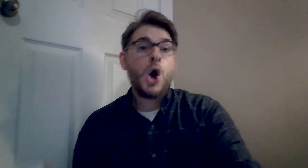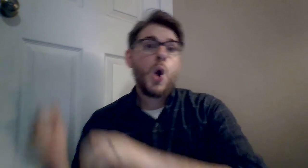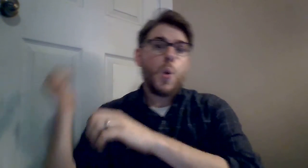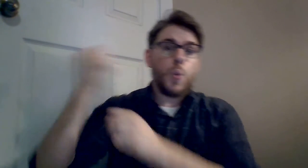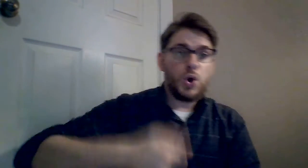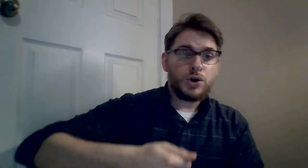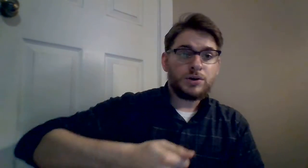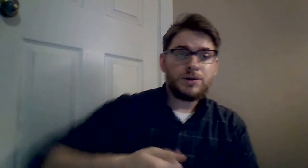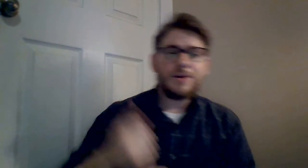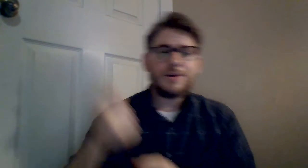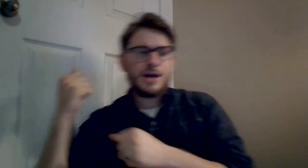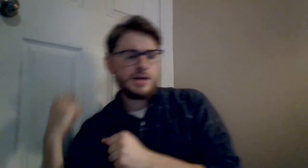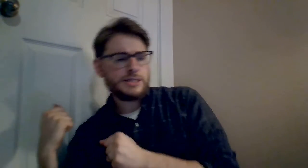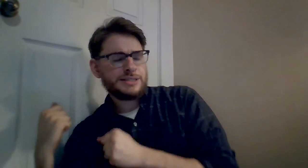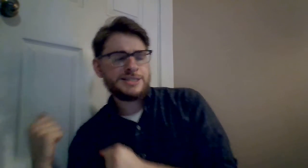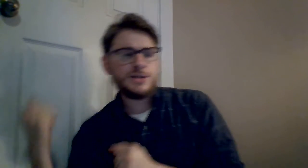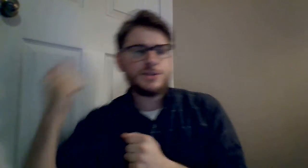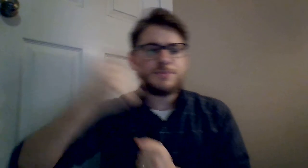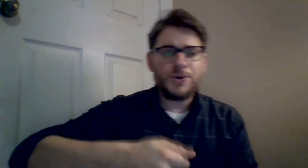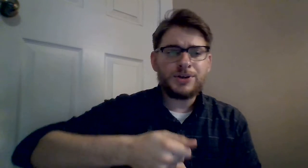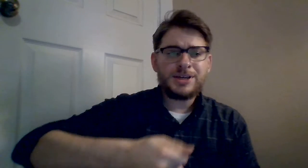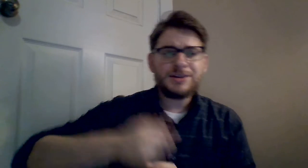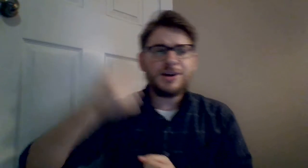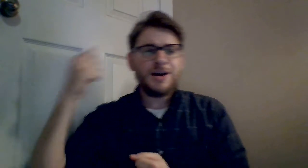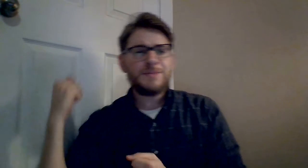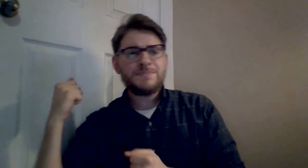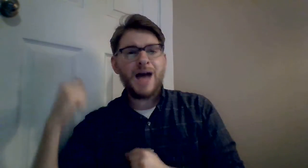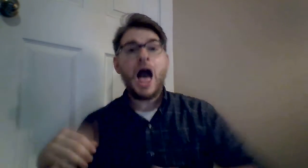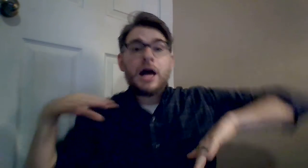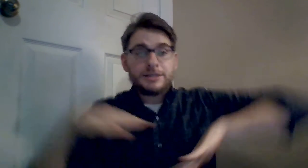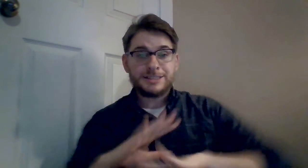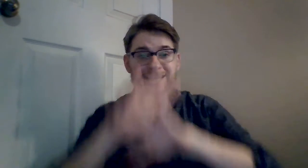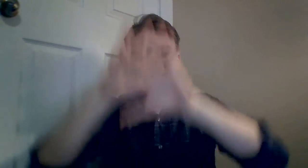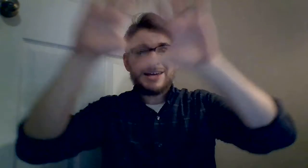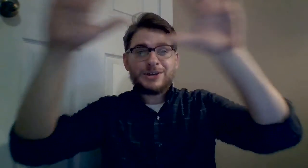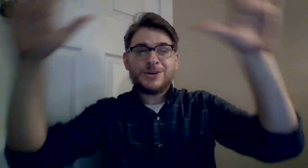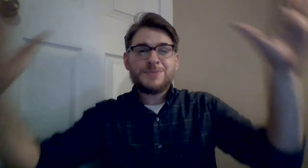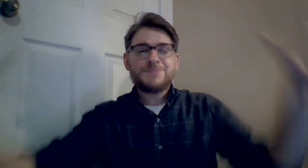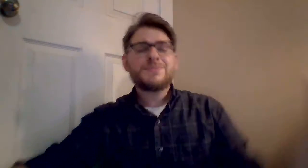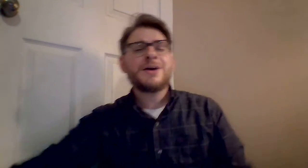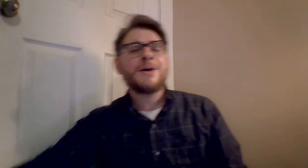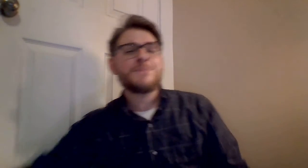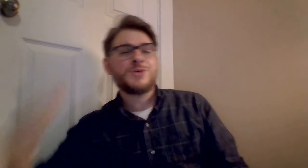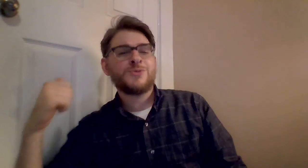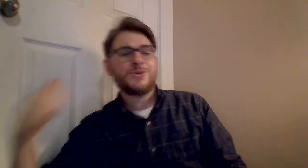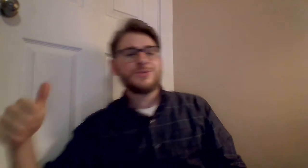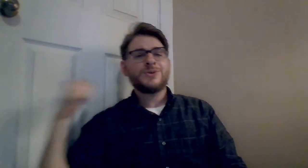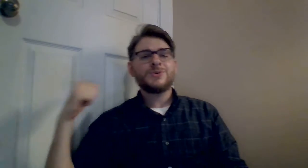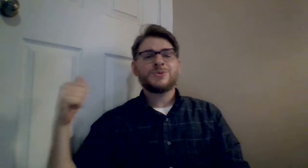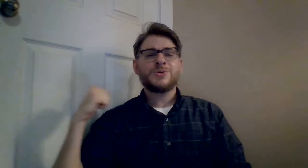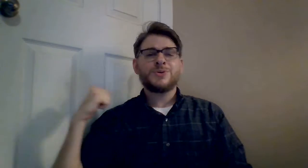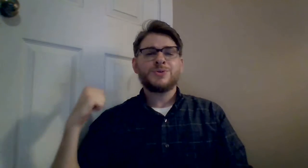Work all night till the morning come. Daylight come and me won't go home.